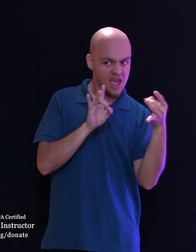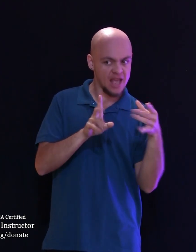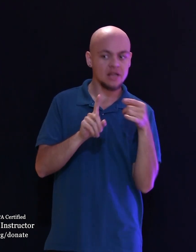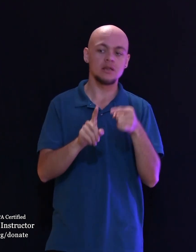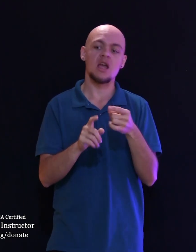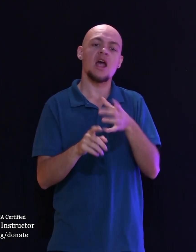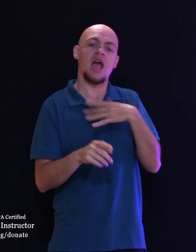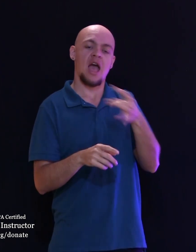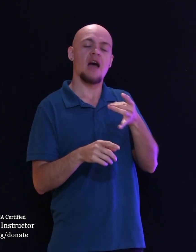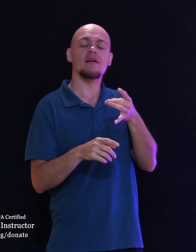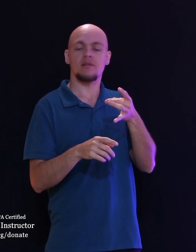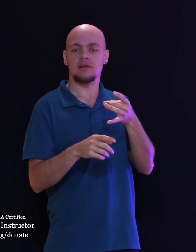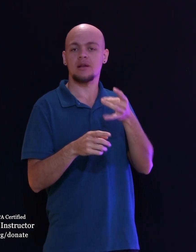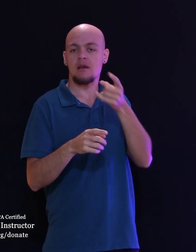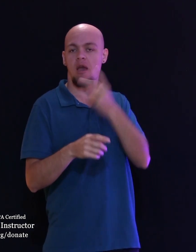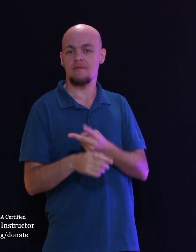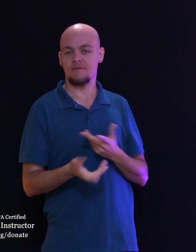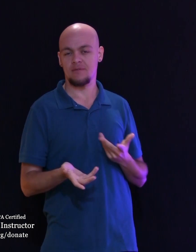him.